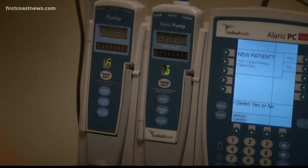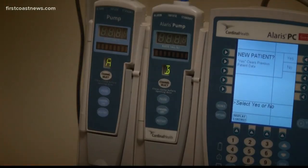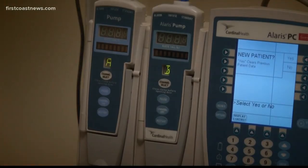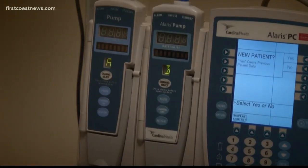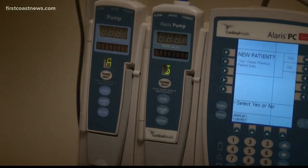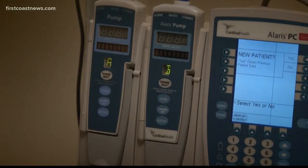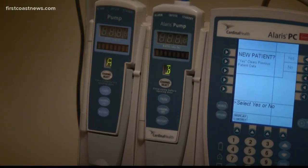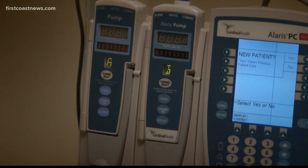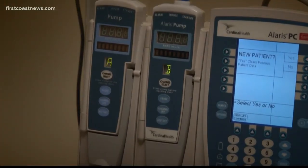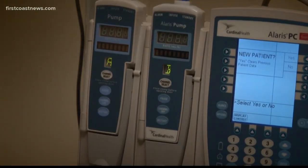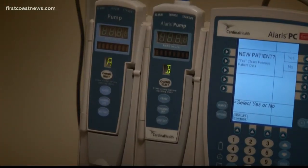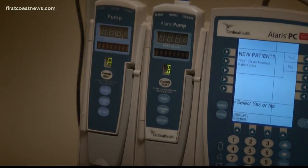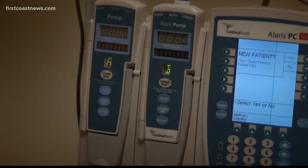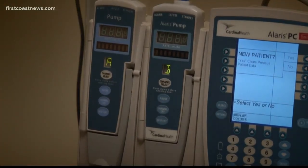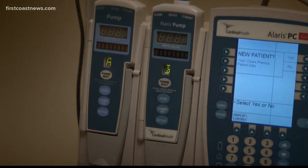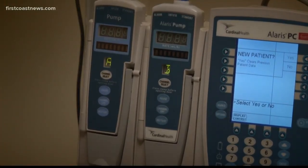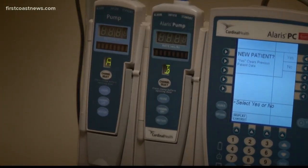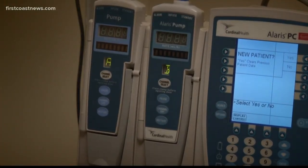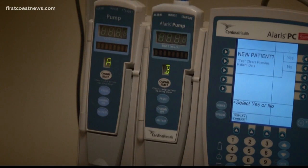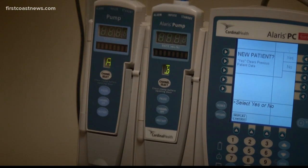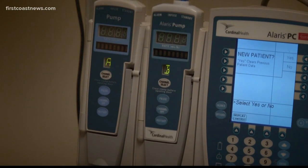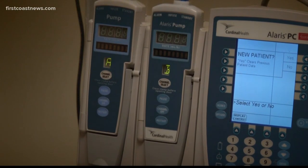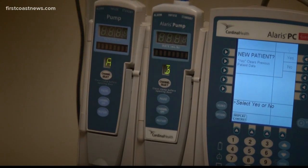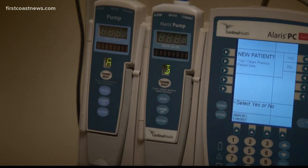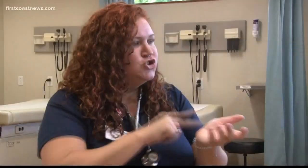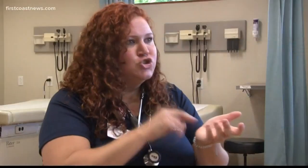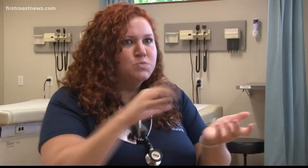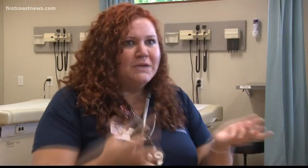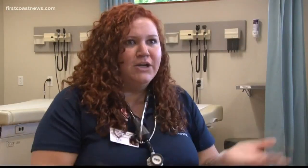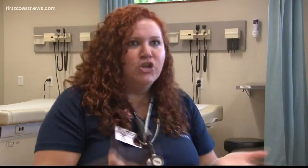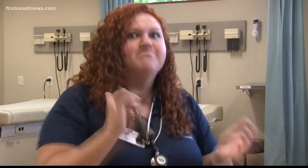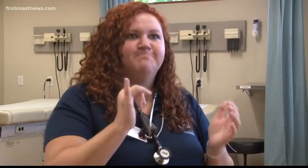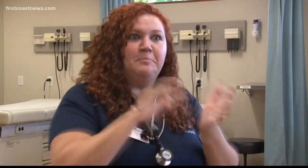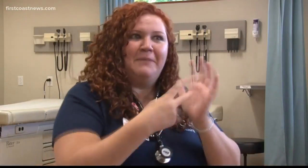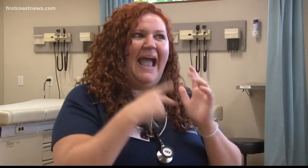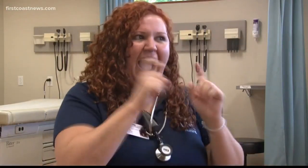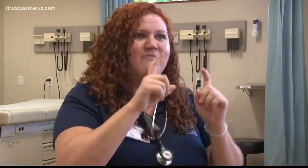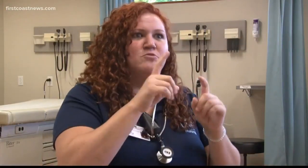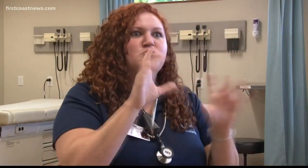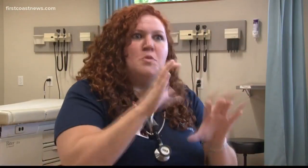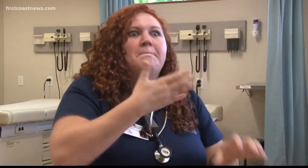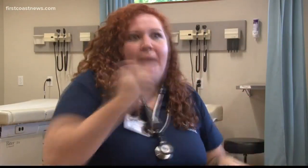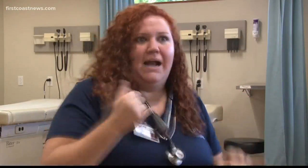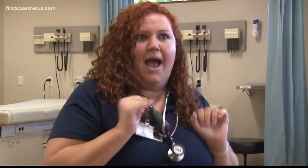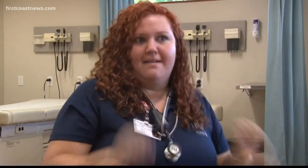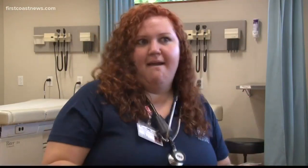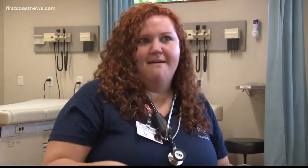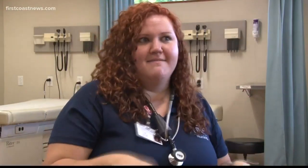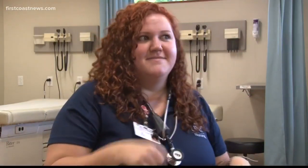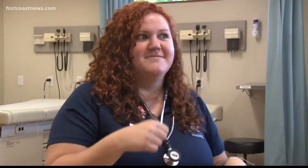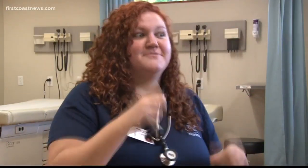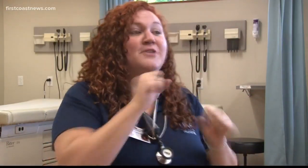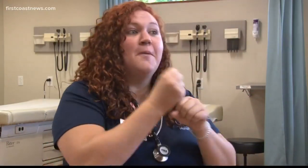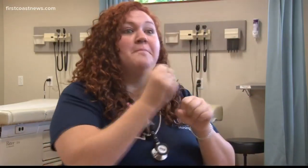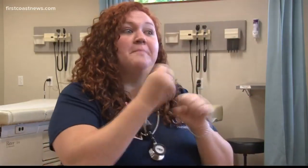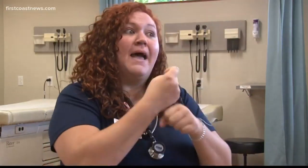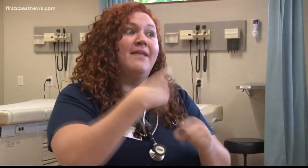heavy. I feel honored and at the same time overwhelmed. I'm the only deaf nursing student here, so that means that I really feel I have to do the best that I